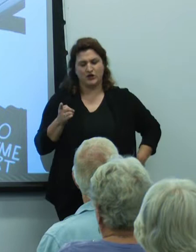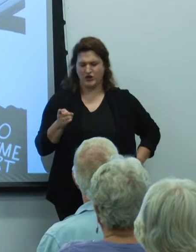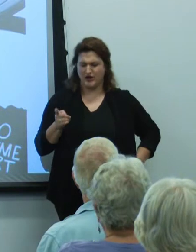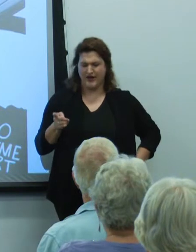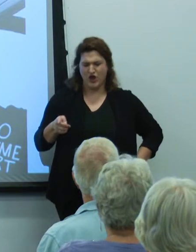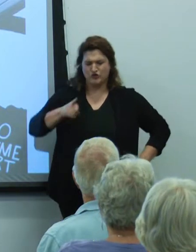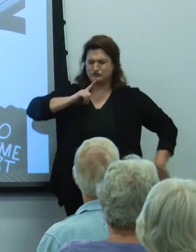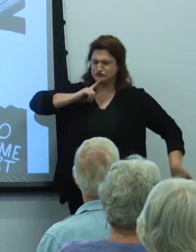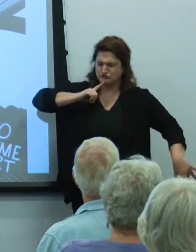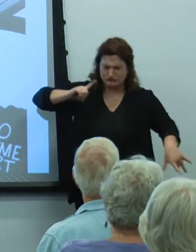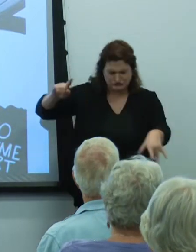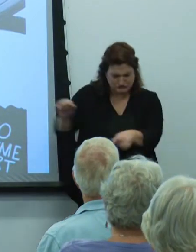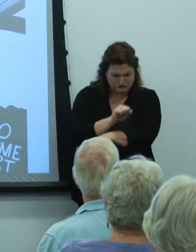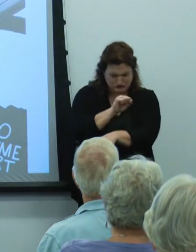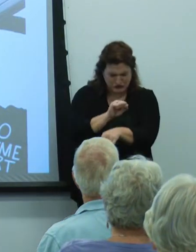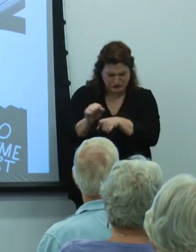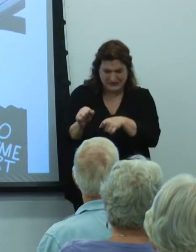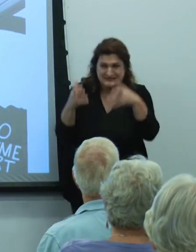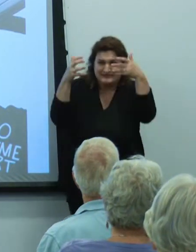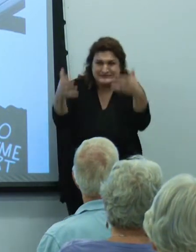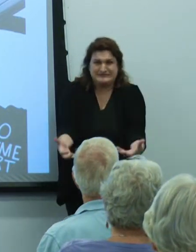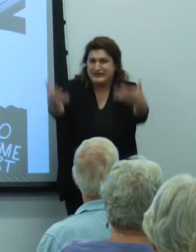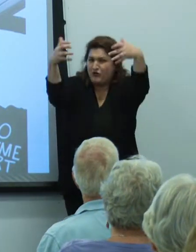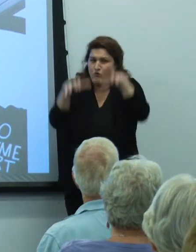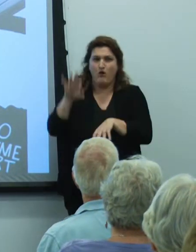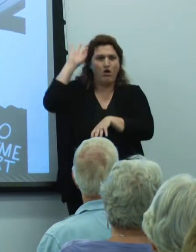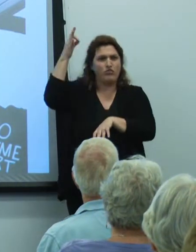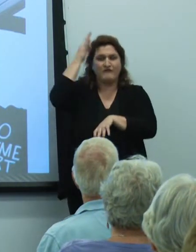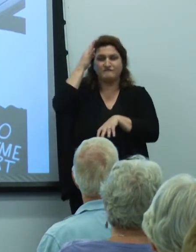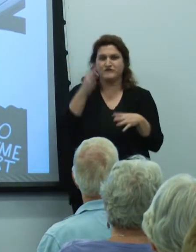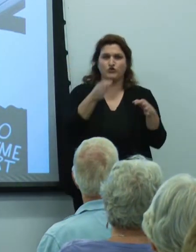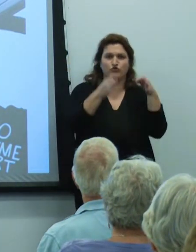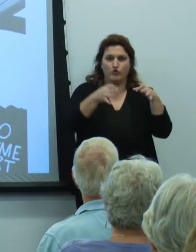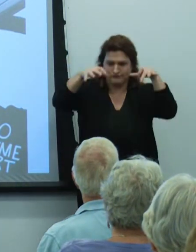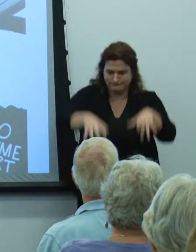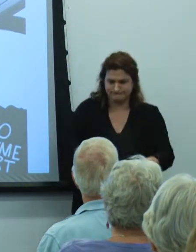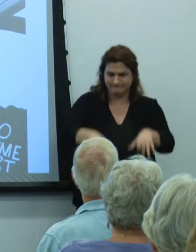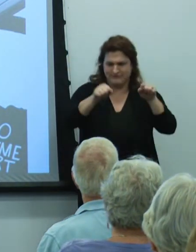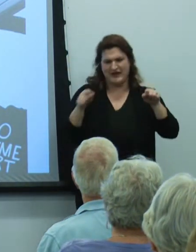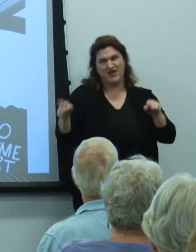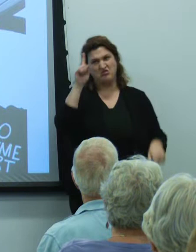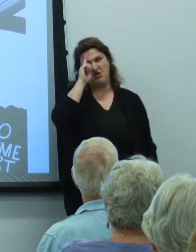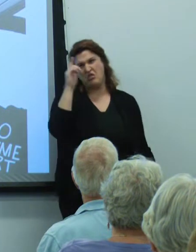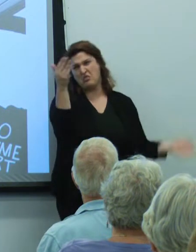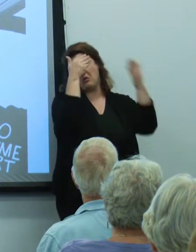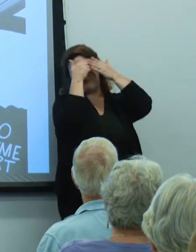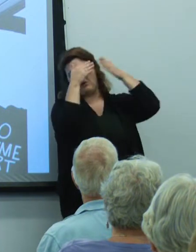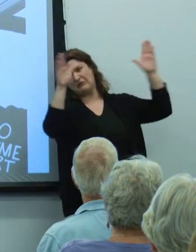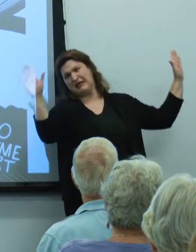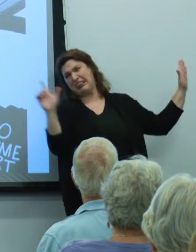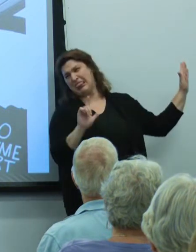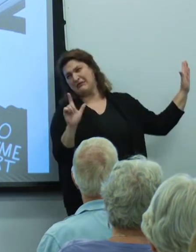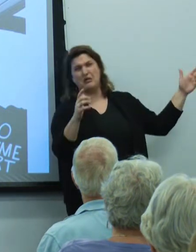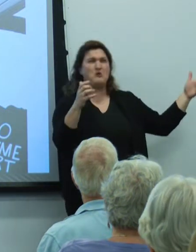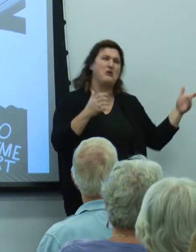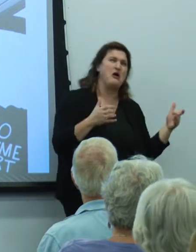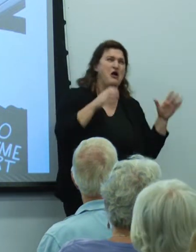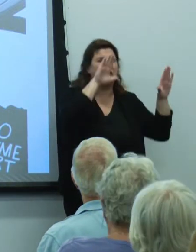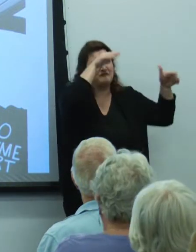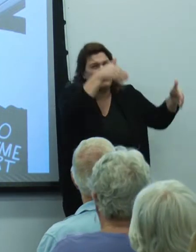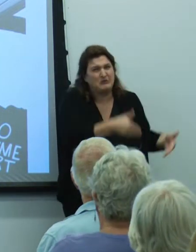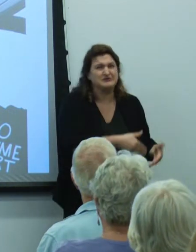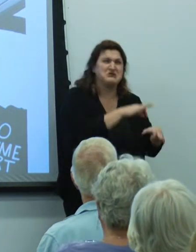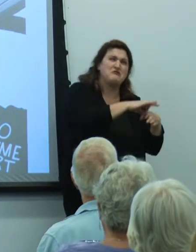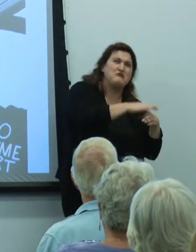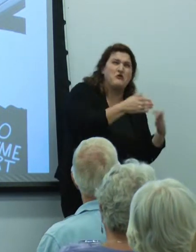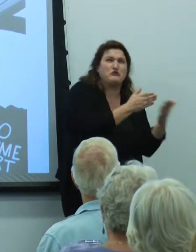he really did not want to have the federal court step in. He considered them too liberal and they were all about voting rights, and